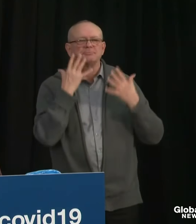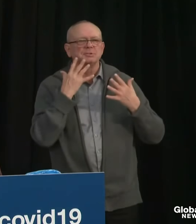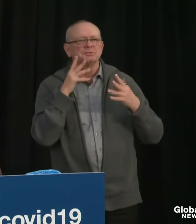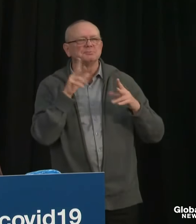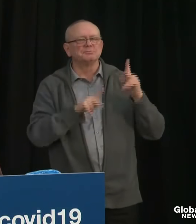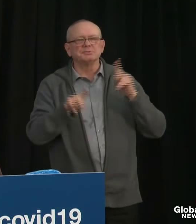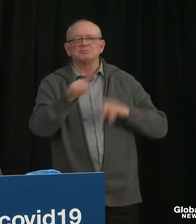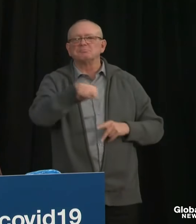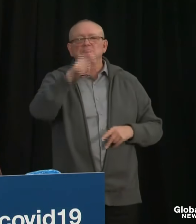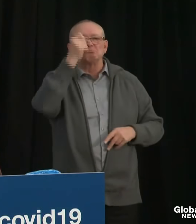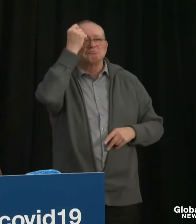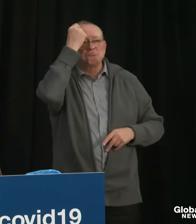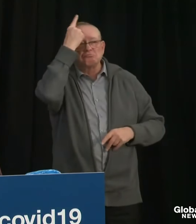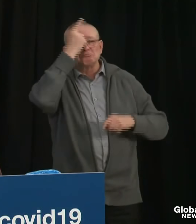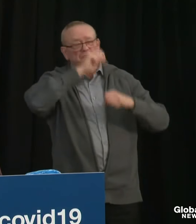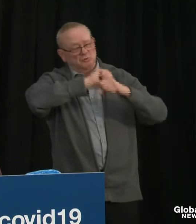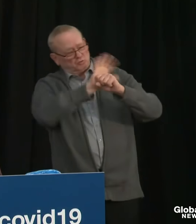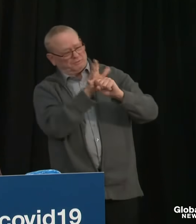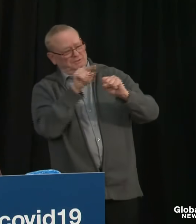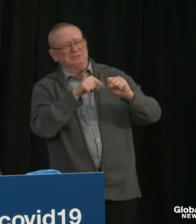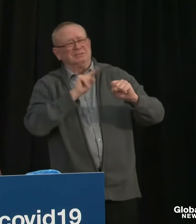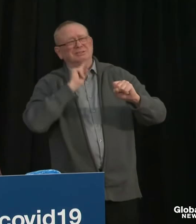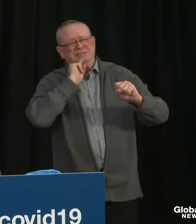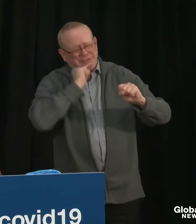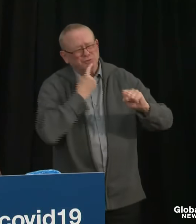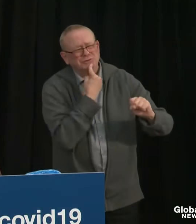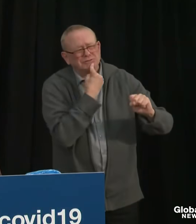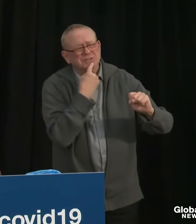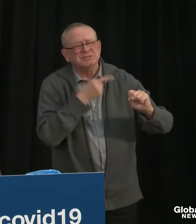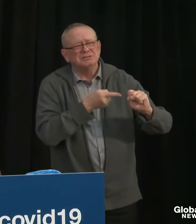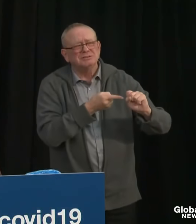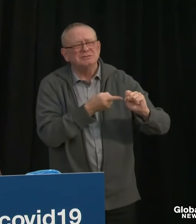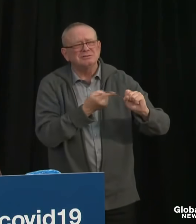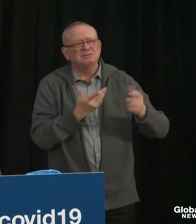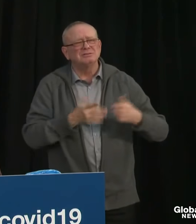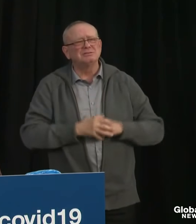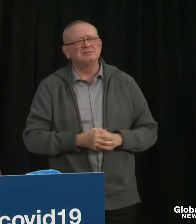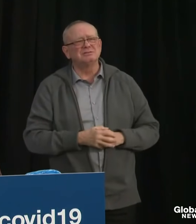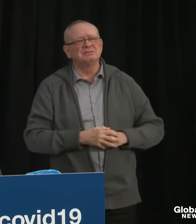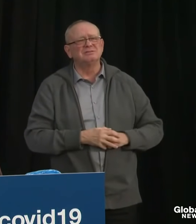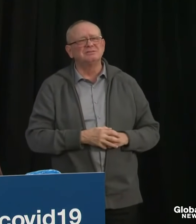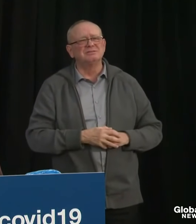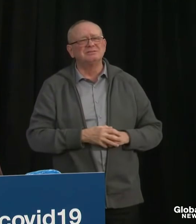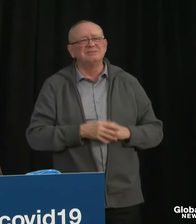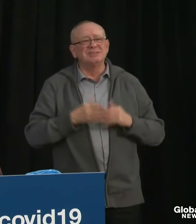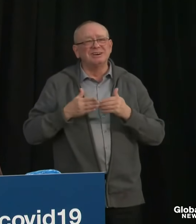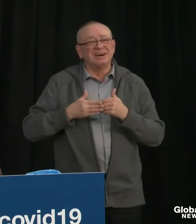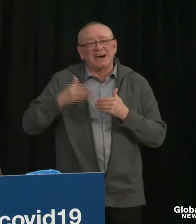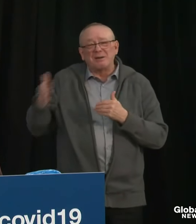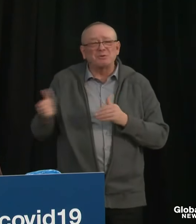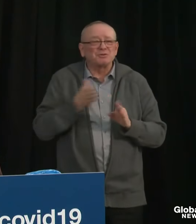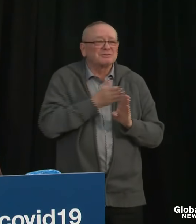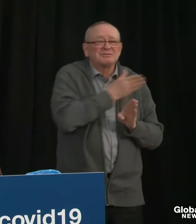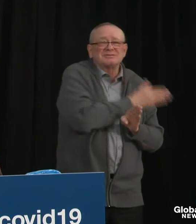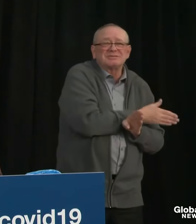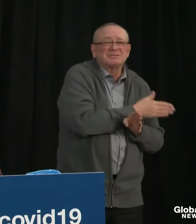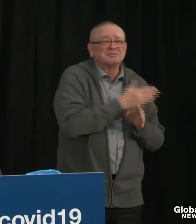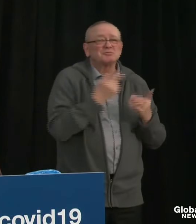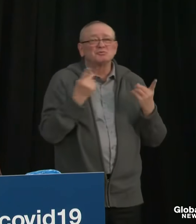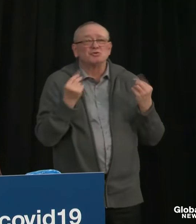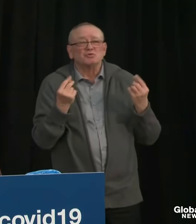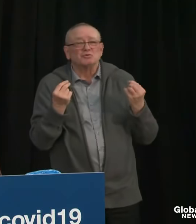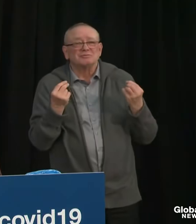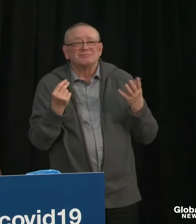spread. With respect to what I would recommend for how neighbors would treat each other, I think that